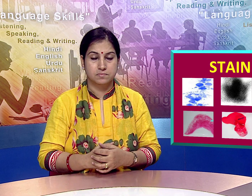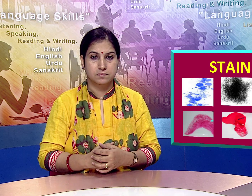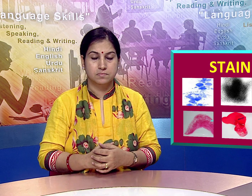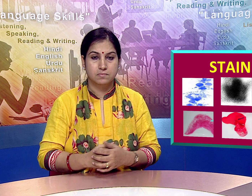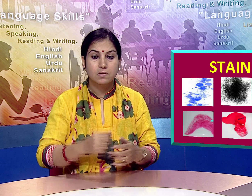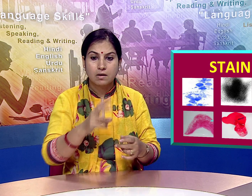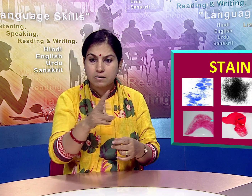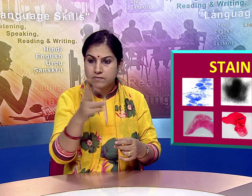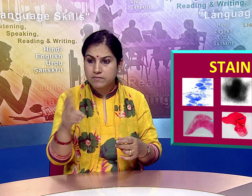different type of stain